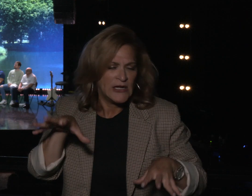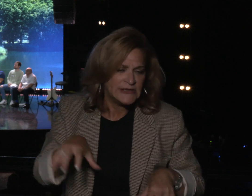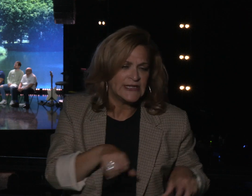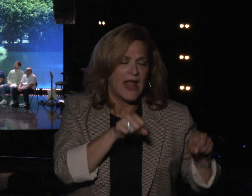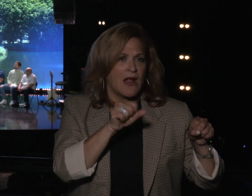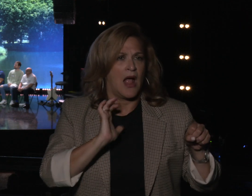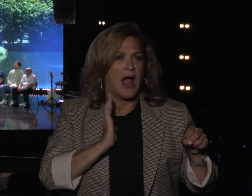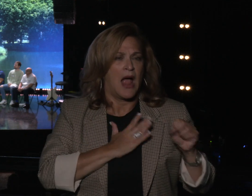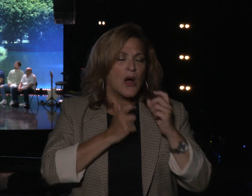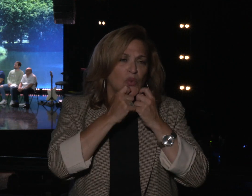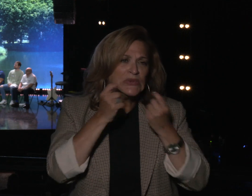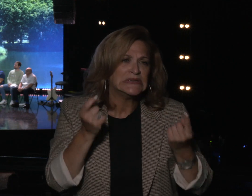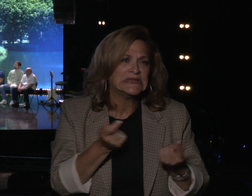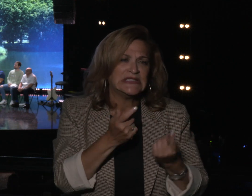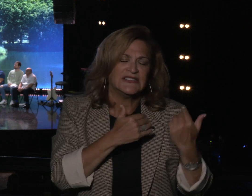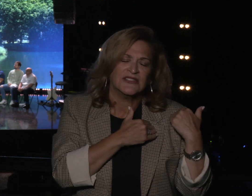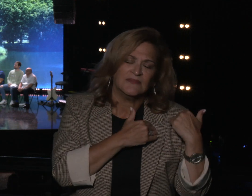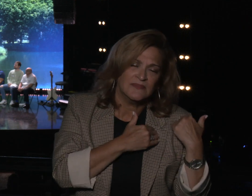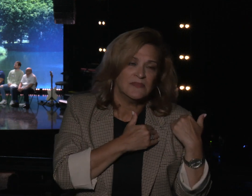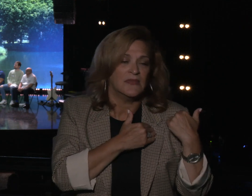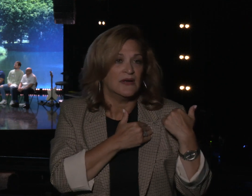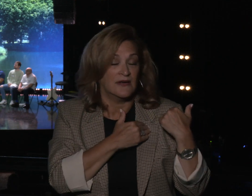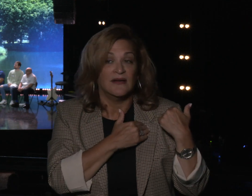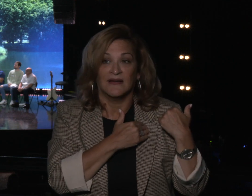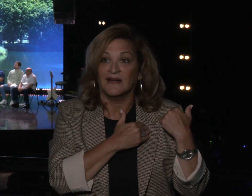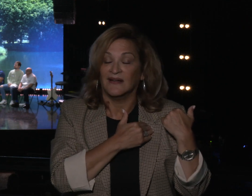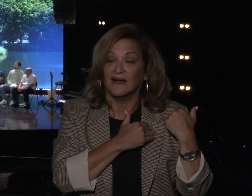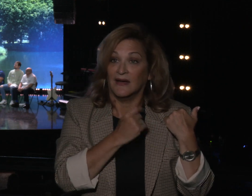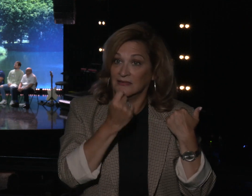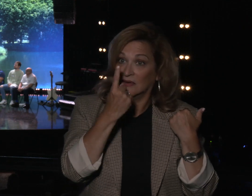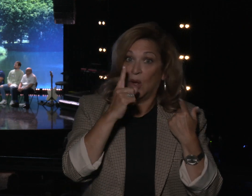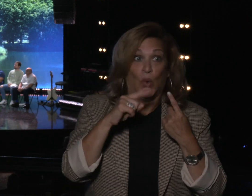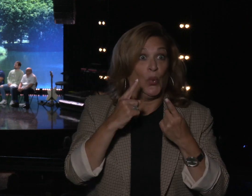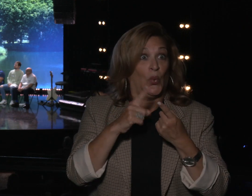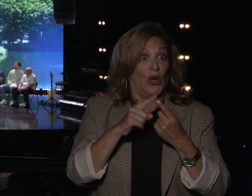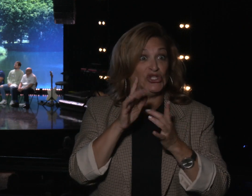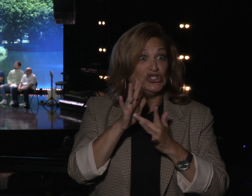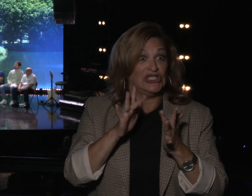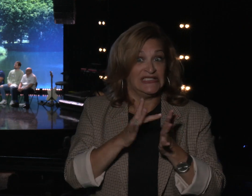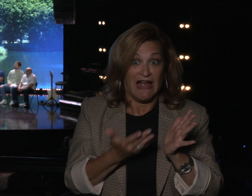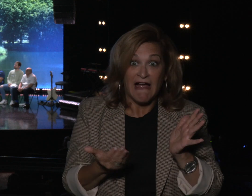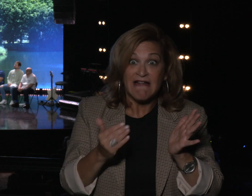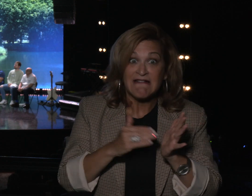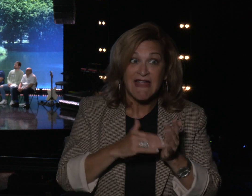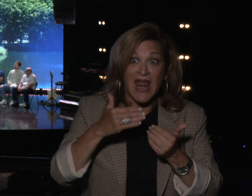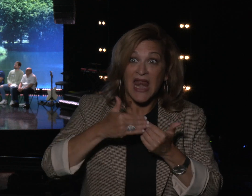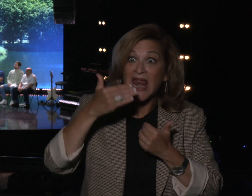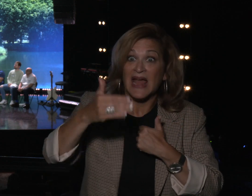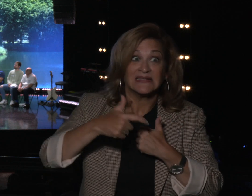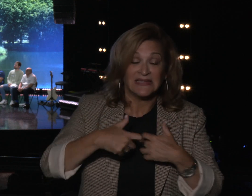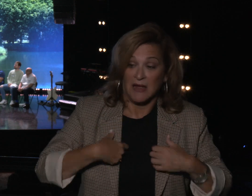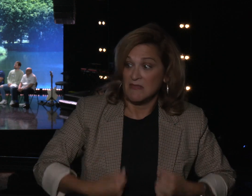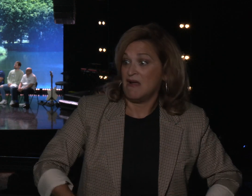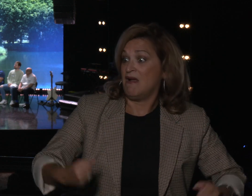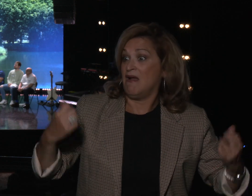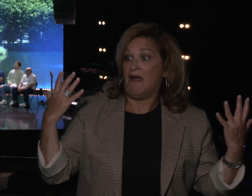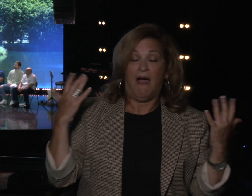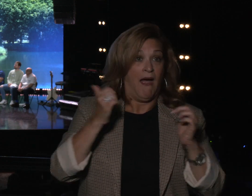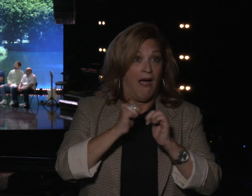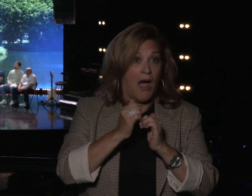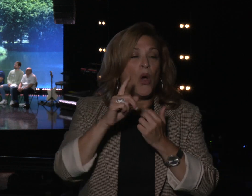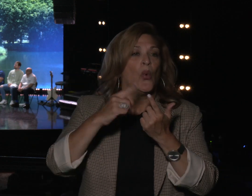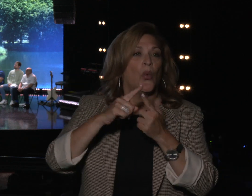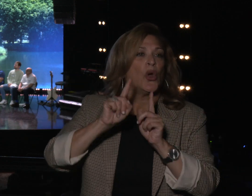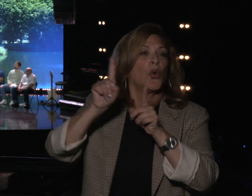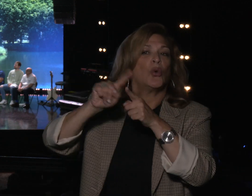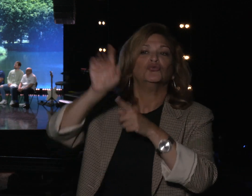time that we see Jesus getting out of his outer garment is when Jesus is going to the cross to die for our sins. So he gets up and he lays aside his